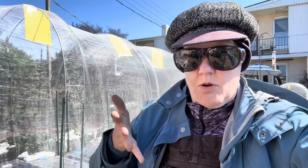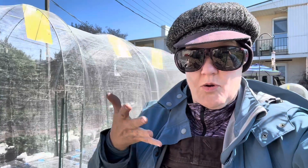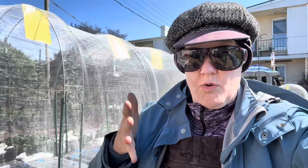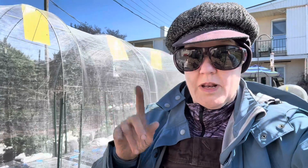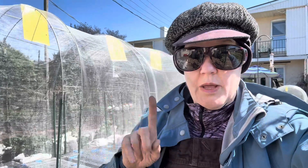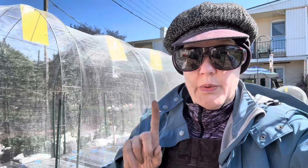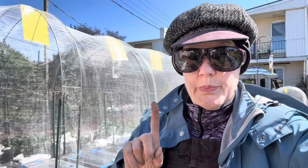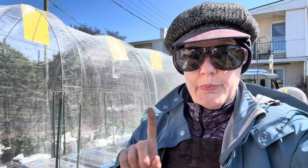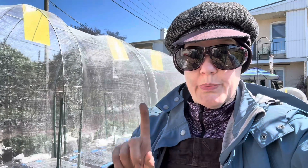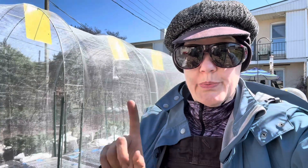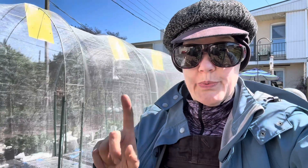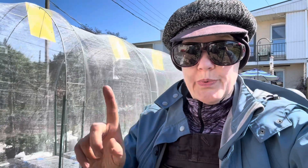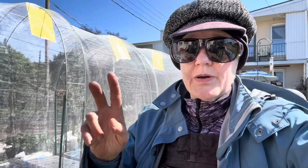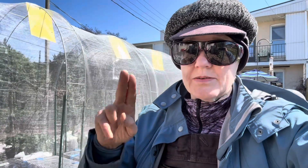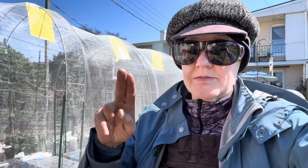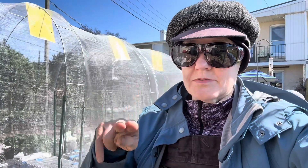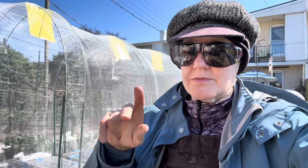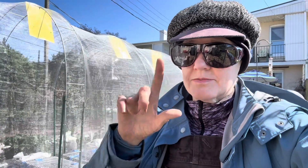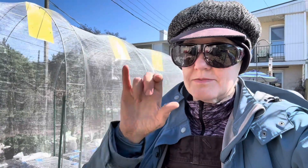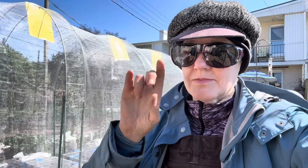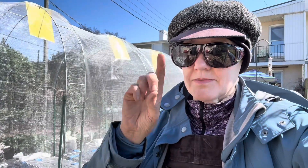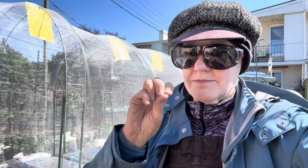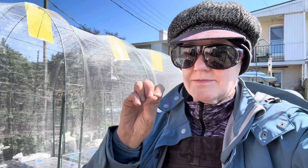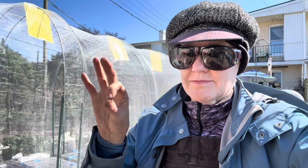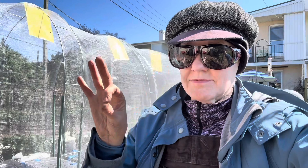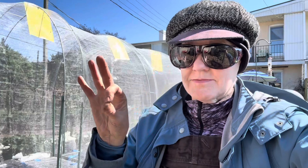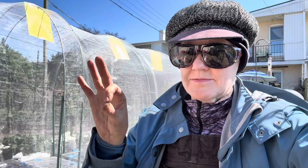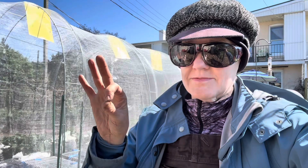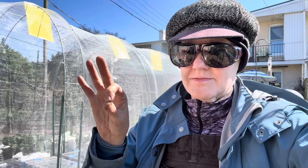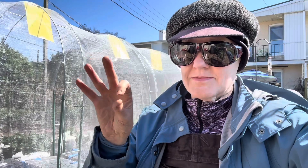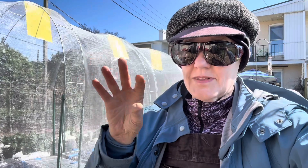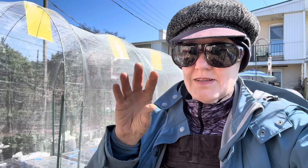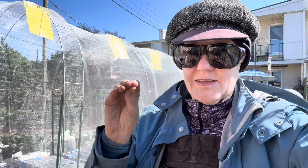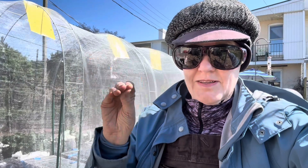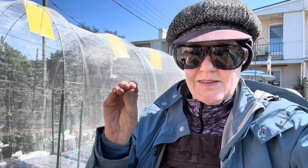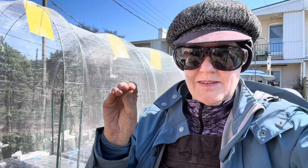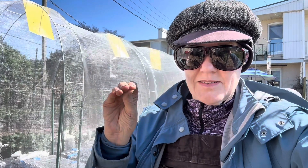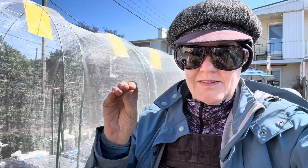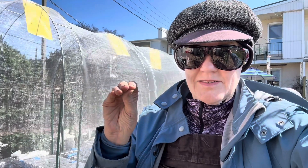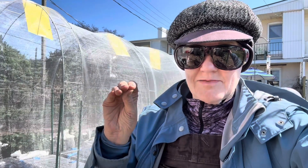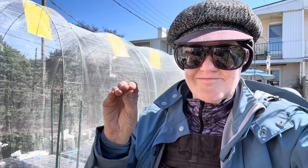Now, if they had already germinated, of course, the lid would be off.